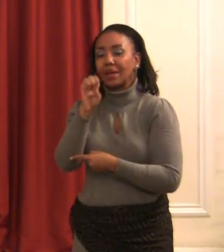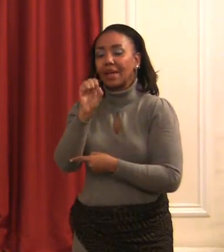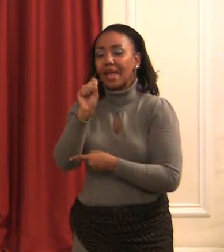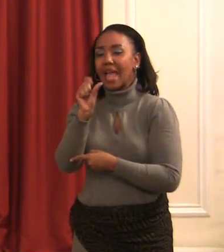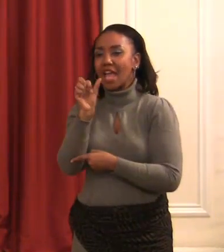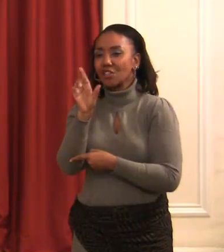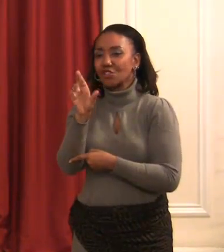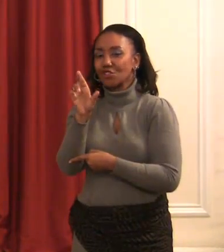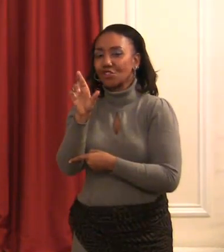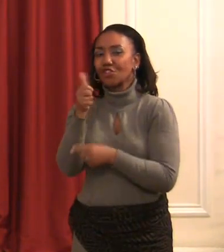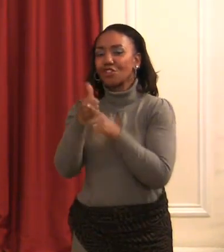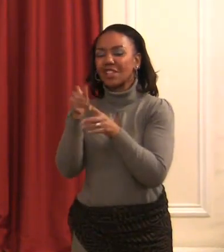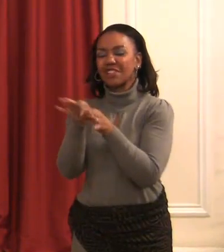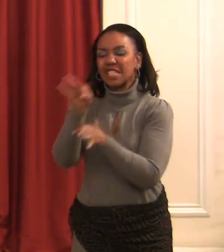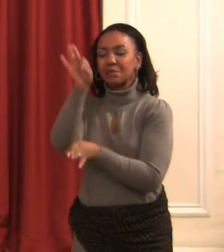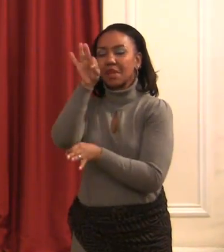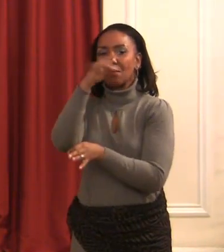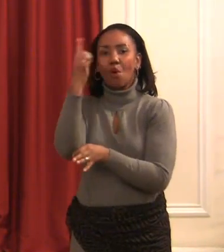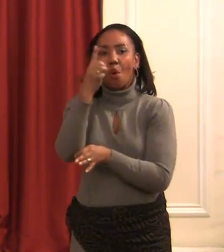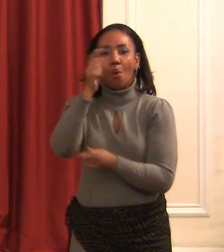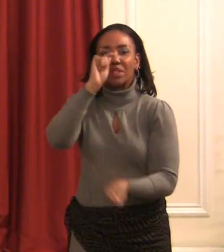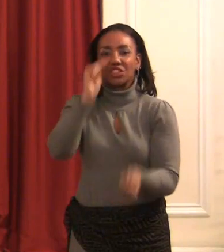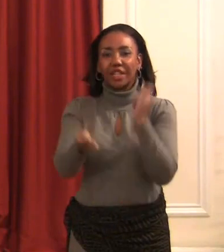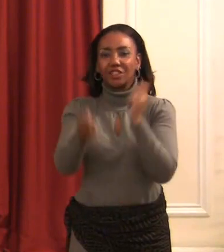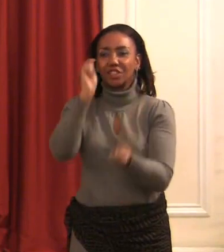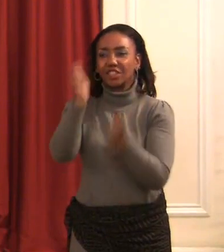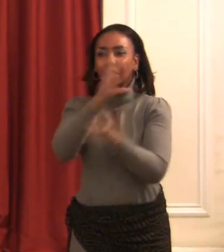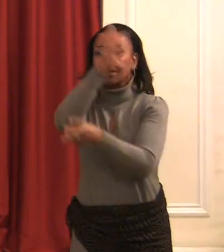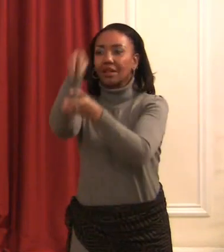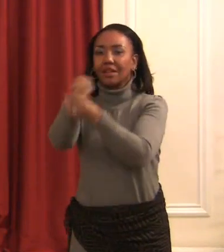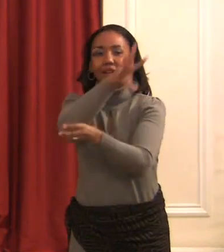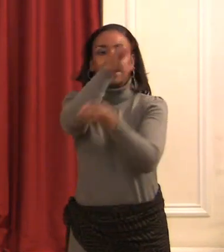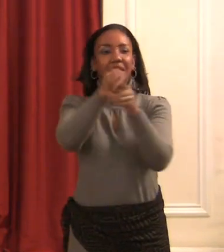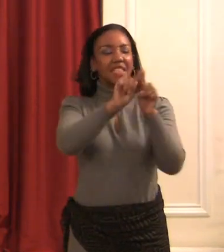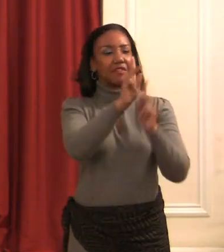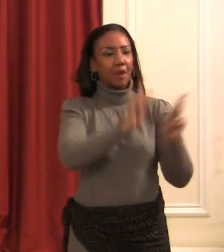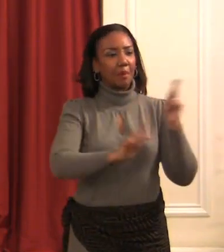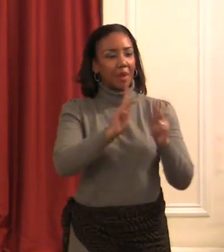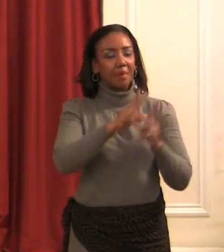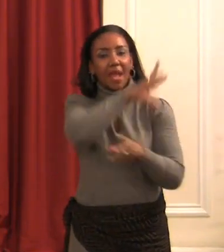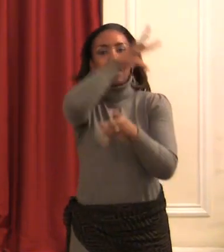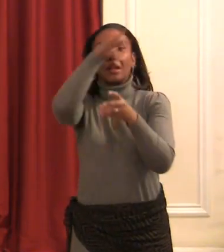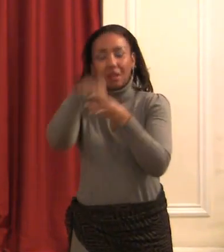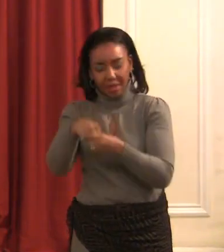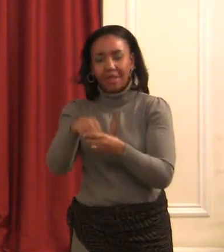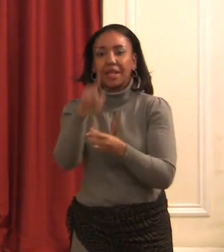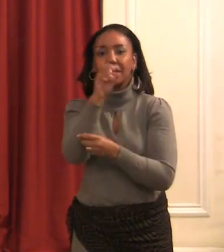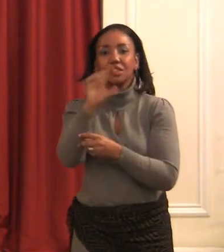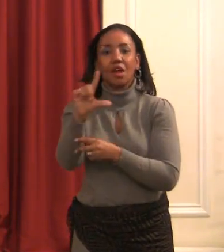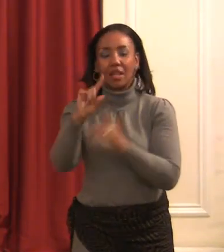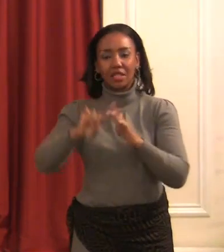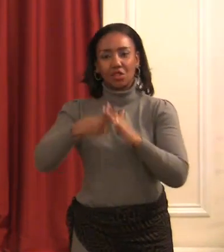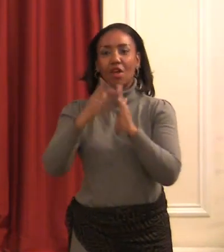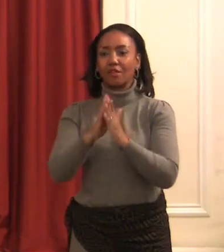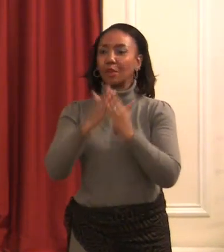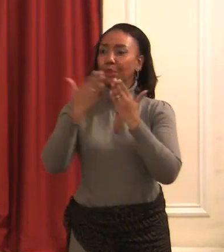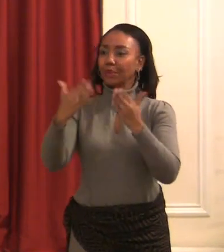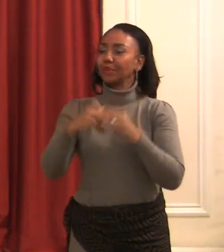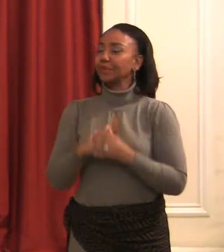Esther, who is this spirit who constantly reinvents herself and finds herself in doll at the opening of the novel.